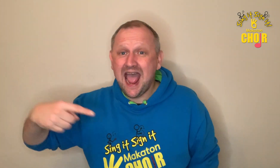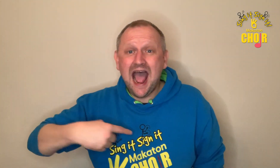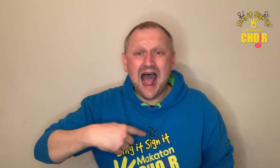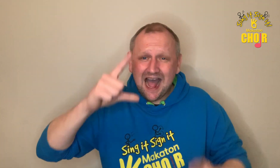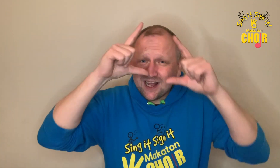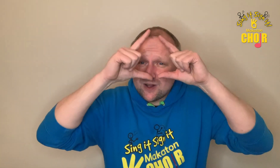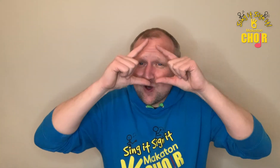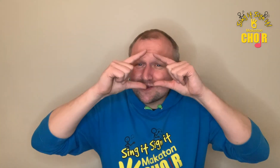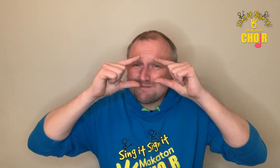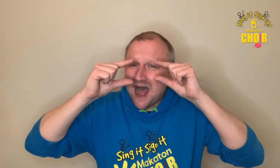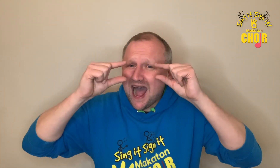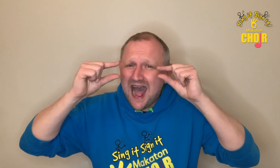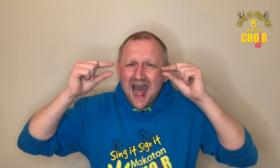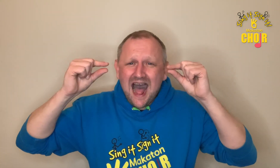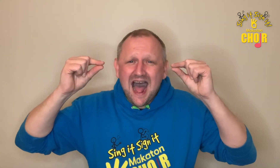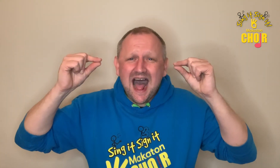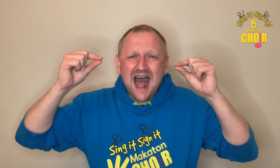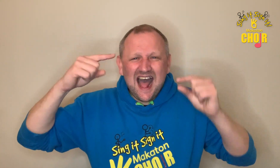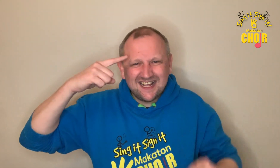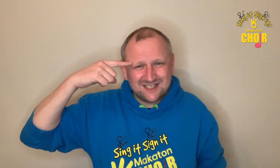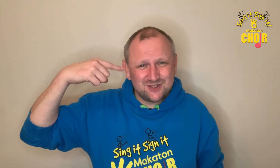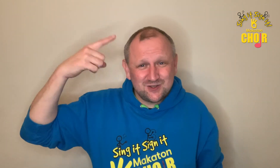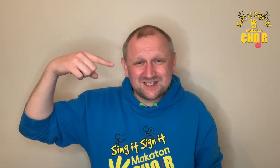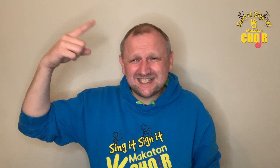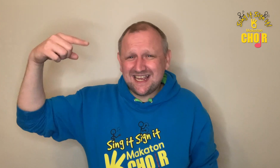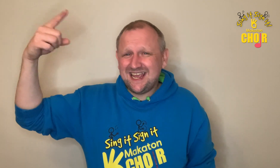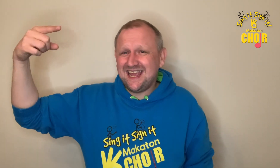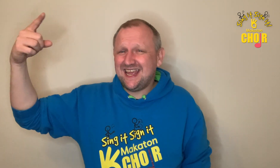I close my eyes to see